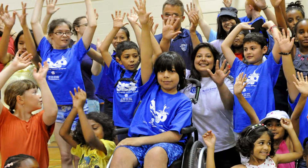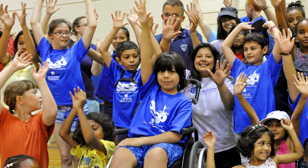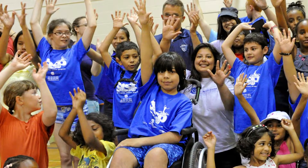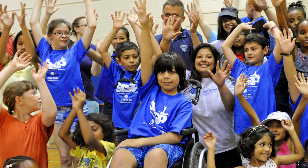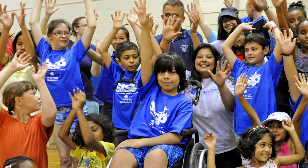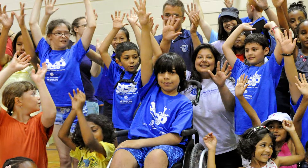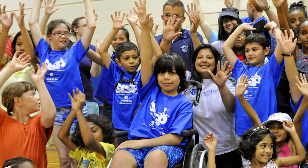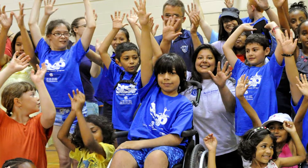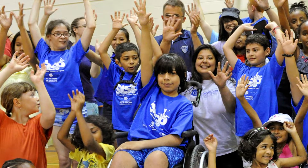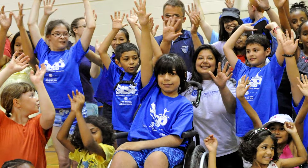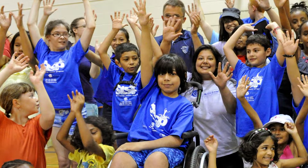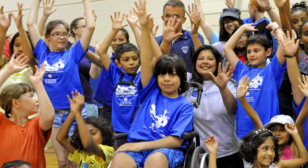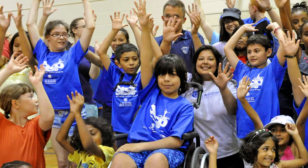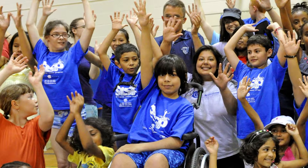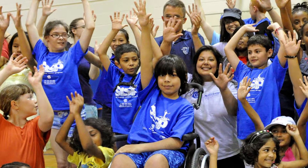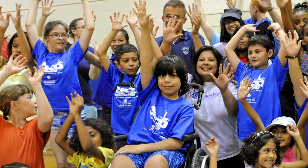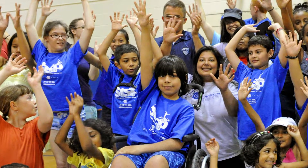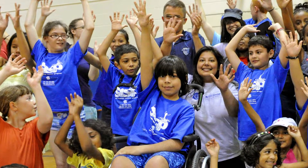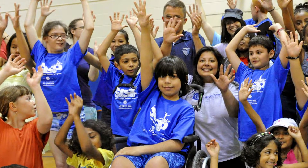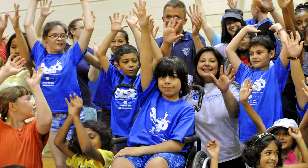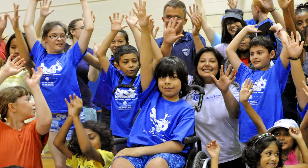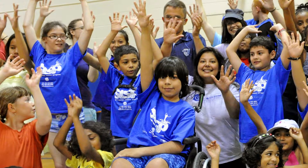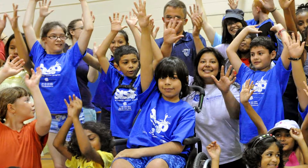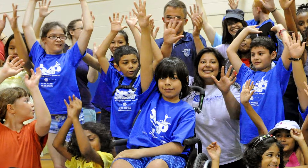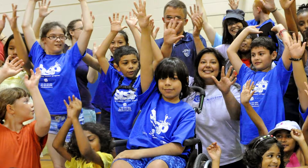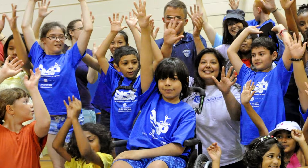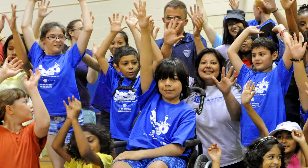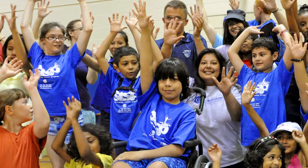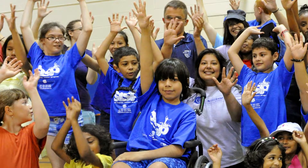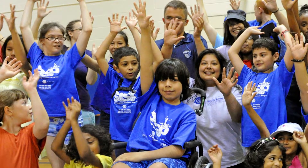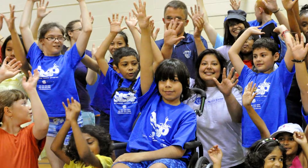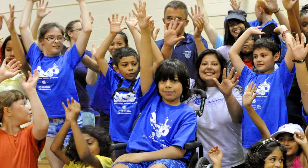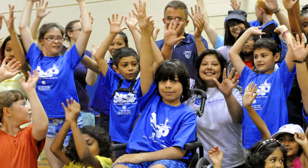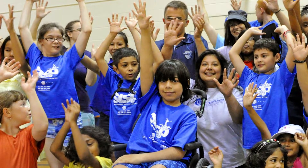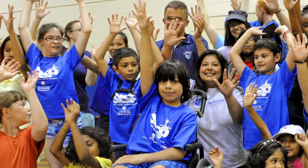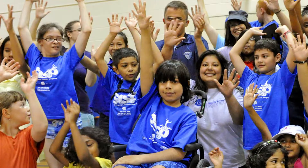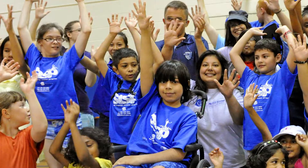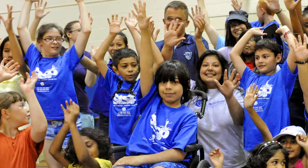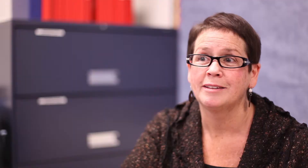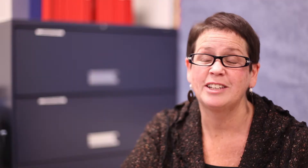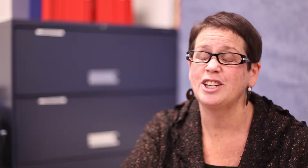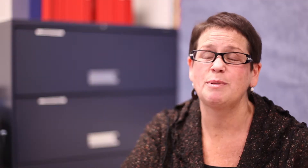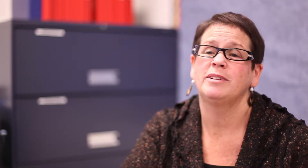individuals. I want the donors to know when they give to Share Life and when schools do campaigns, they change people's